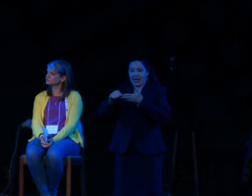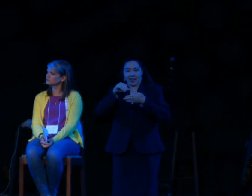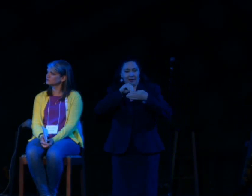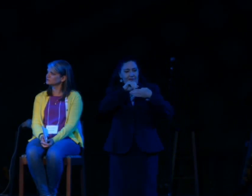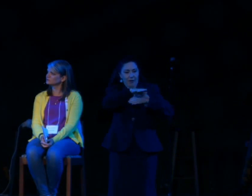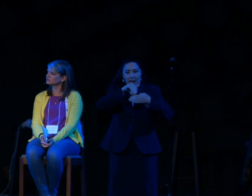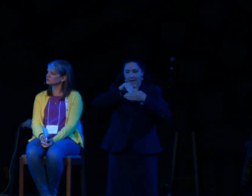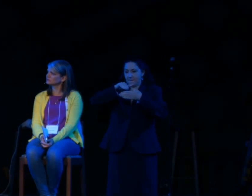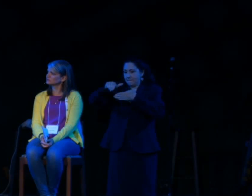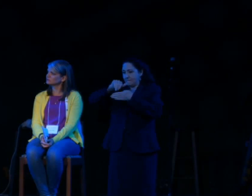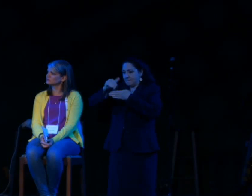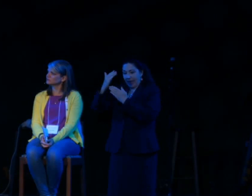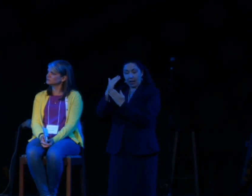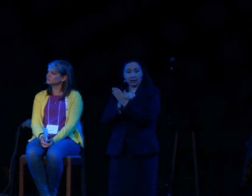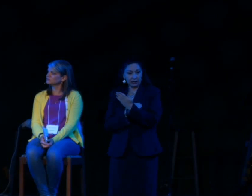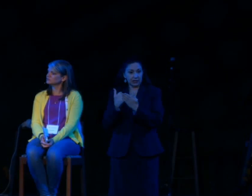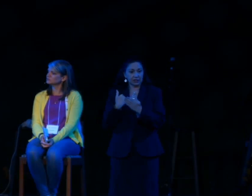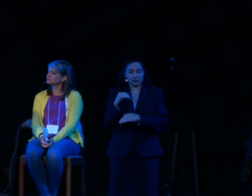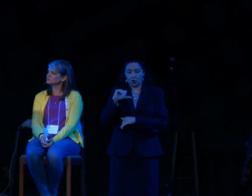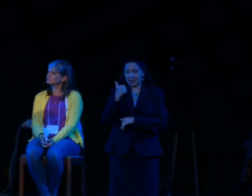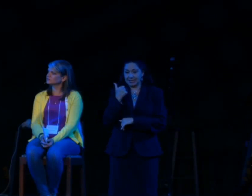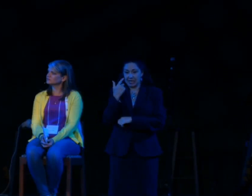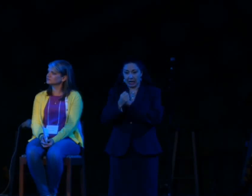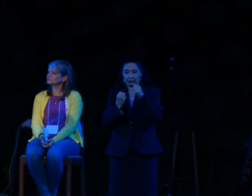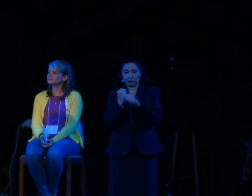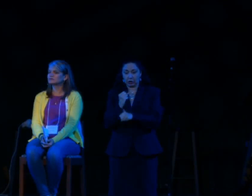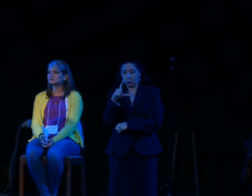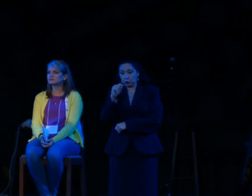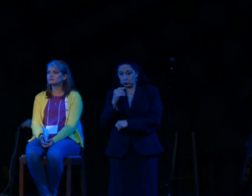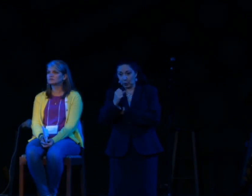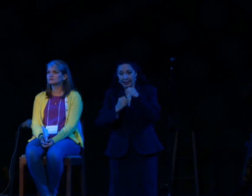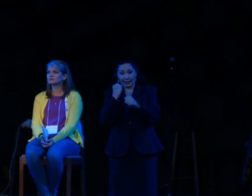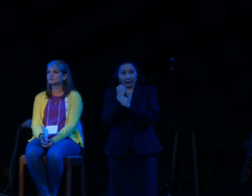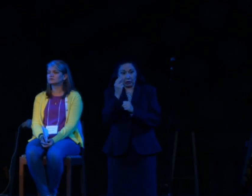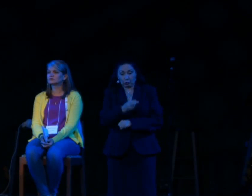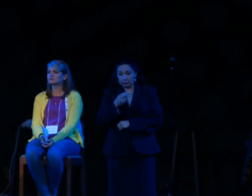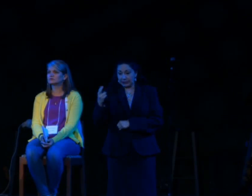don't have 10 years or 20 years of history with